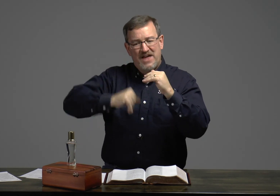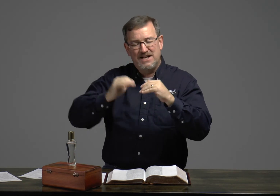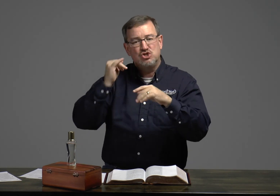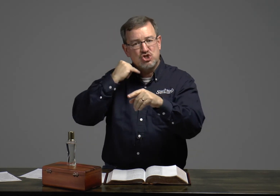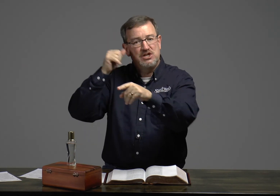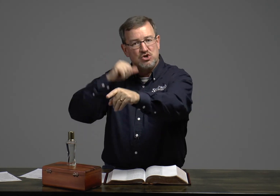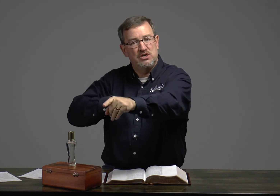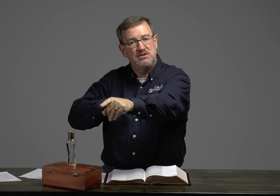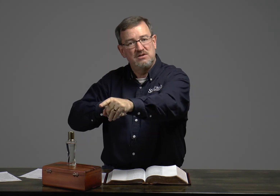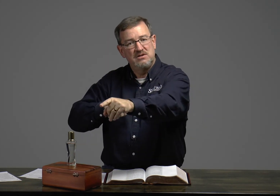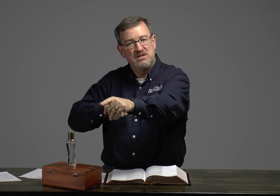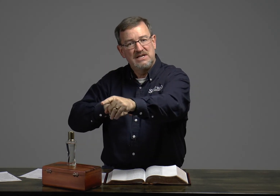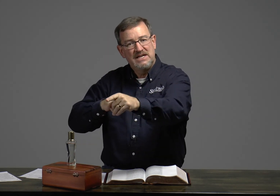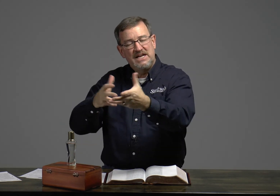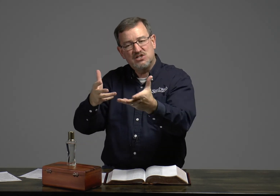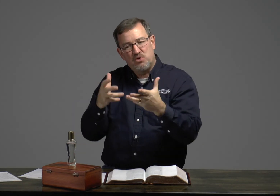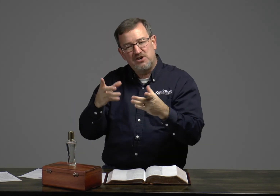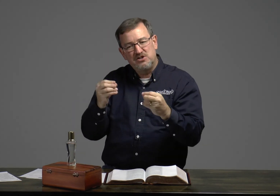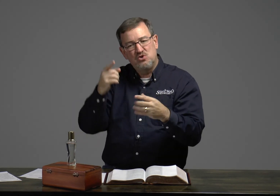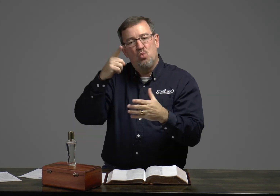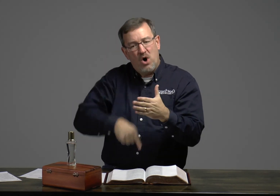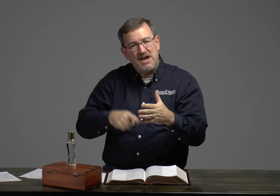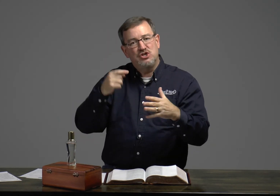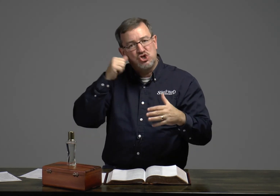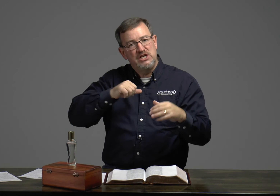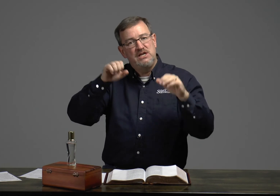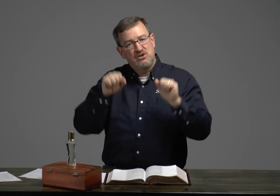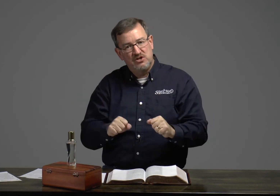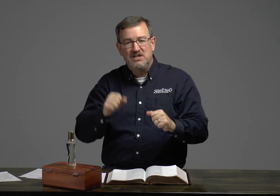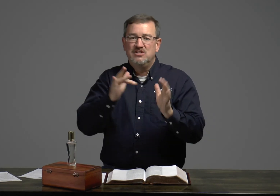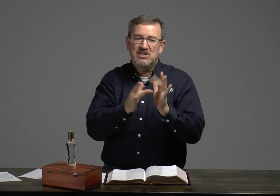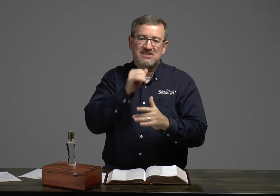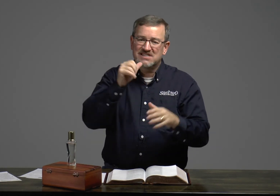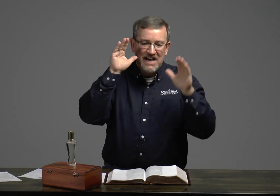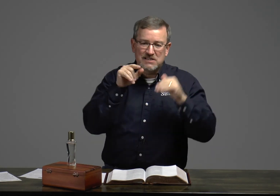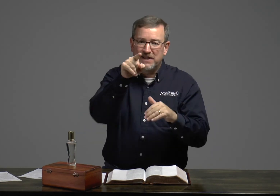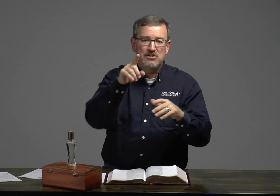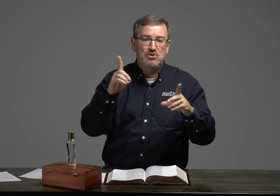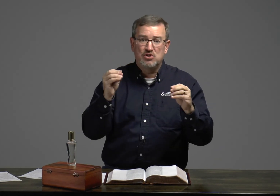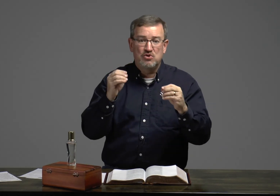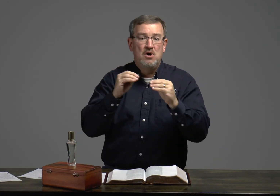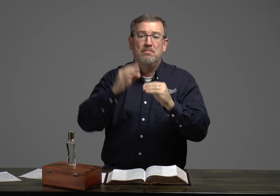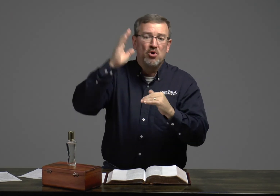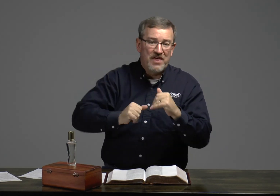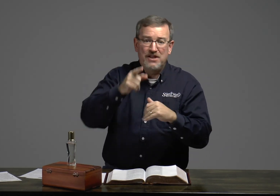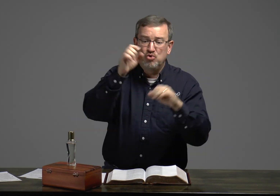than she could. He just wanted her to do what she could. Jesus is not expecting you to do more than you